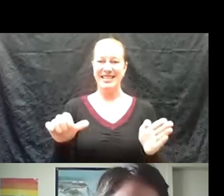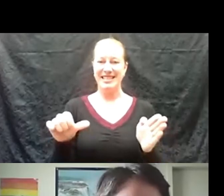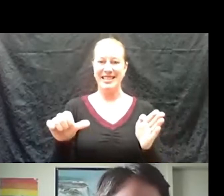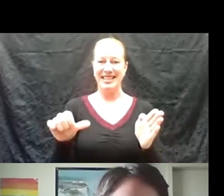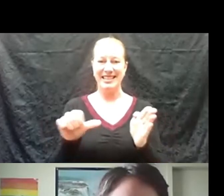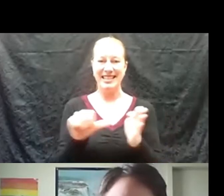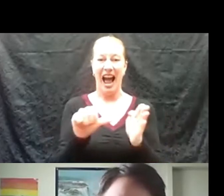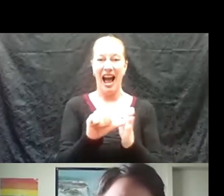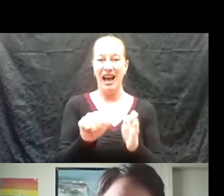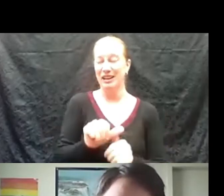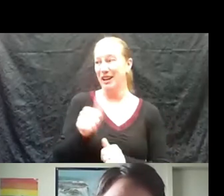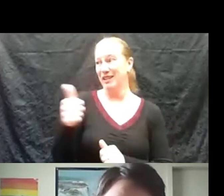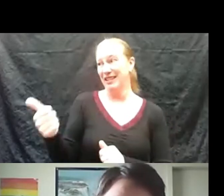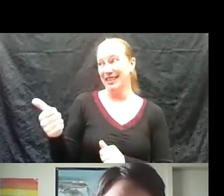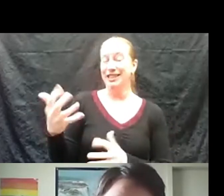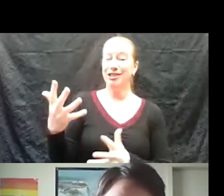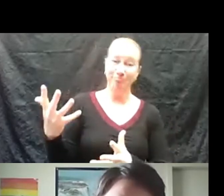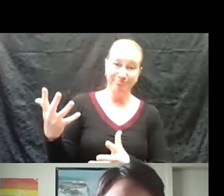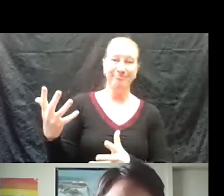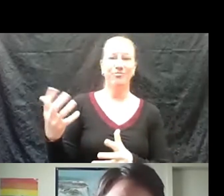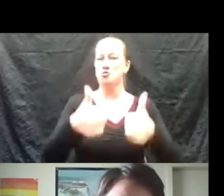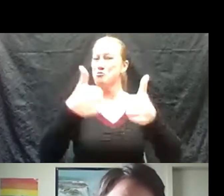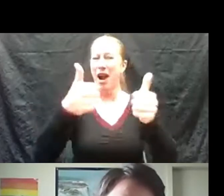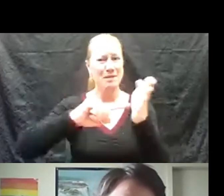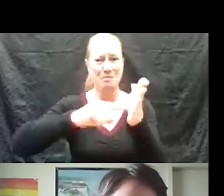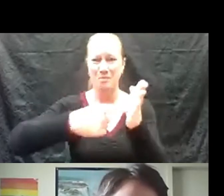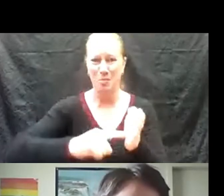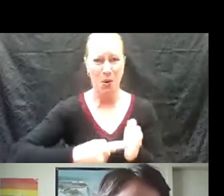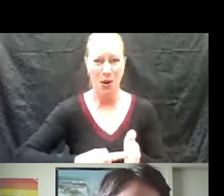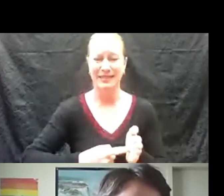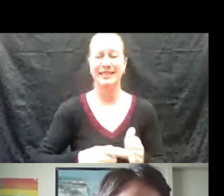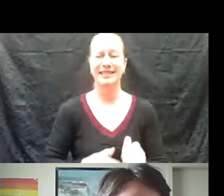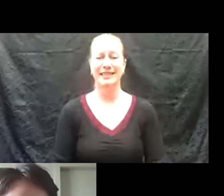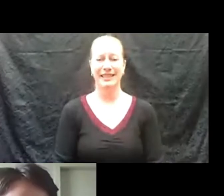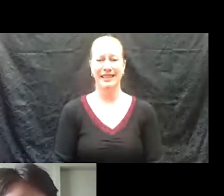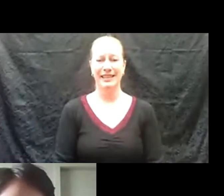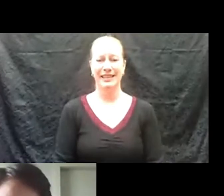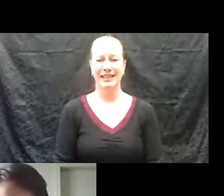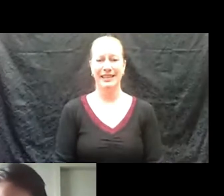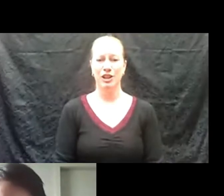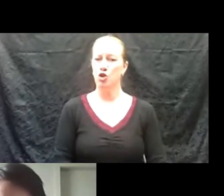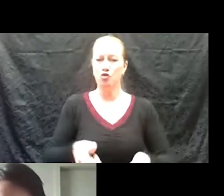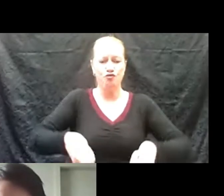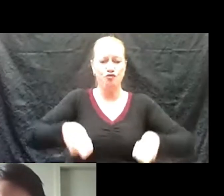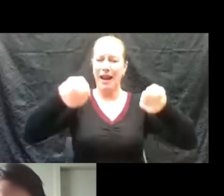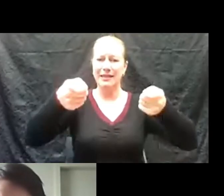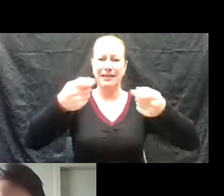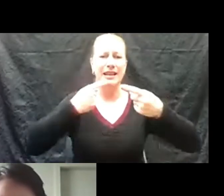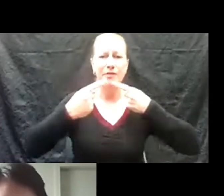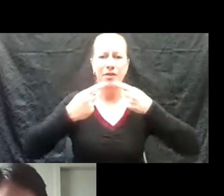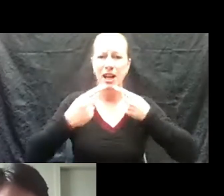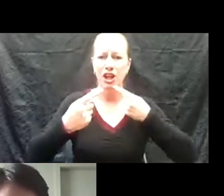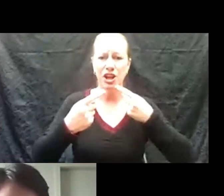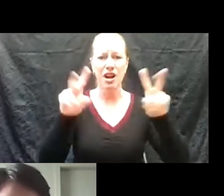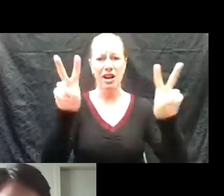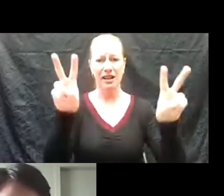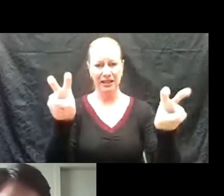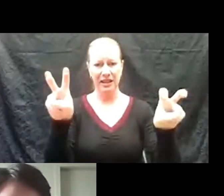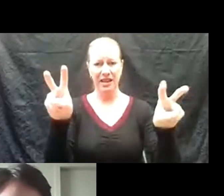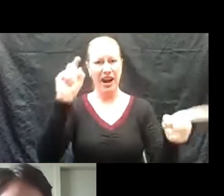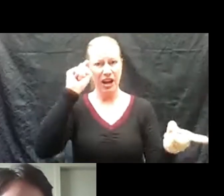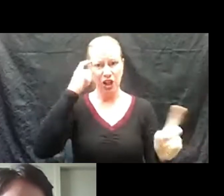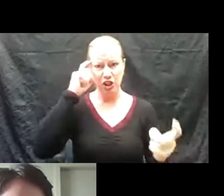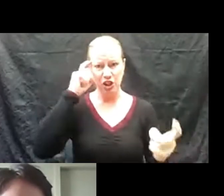Hu. Really great points. And, you know, you raised some things that are concerning as